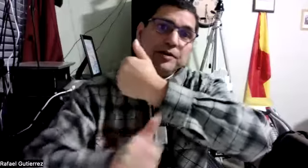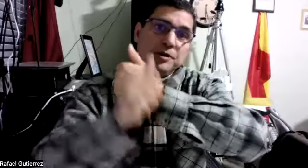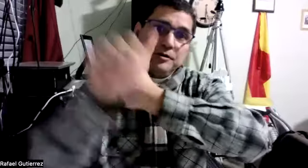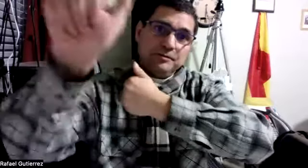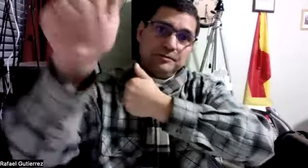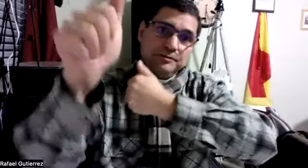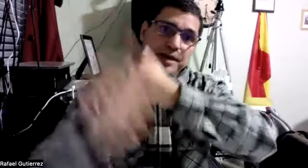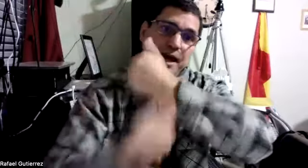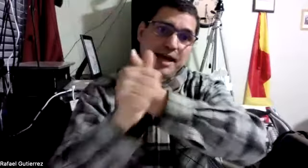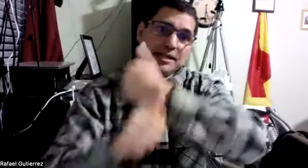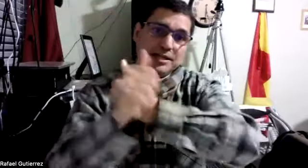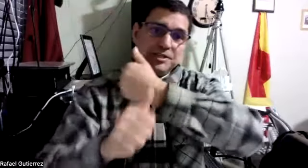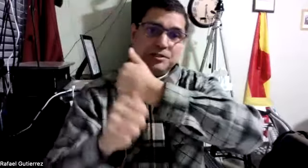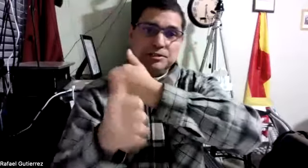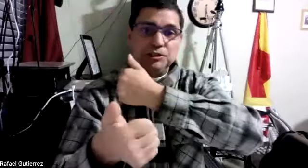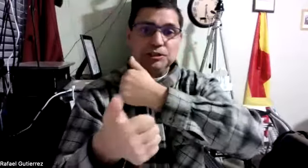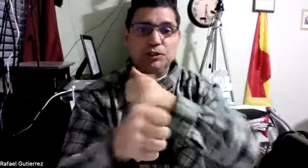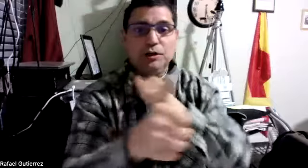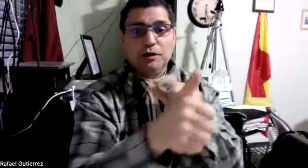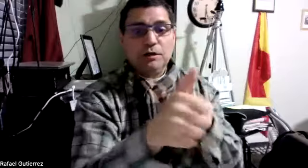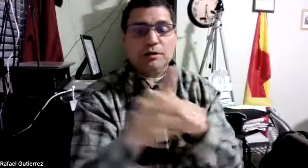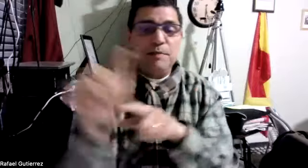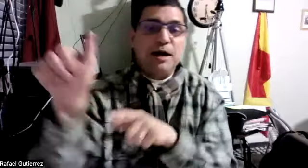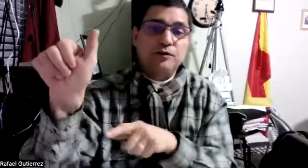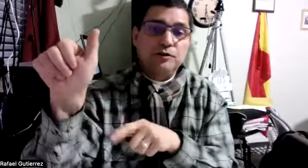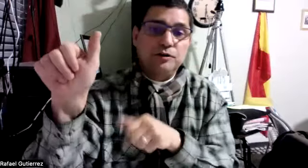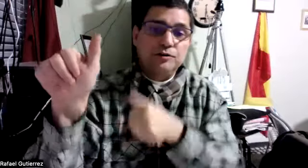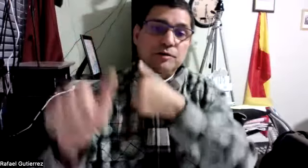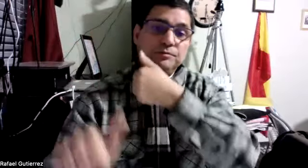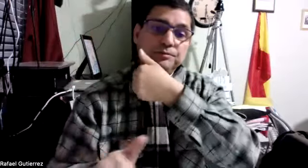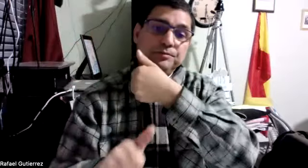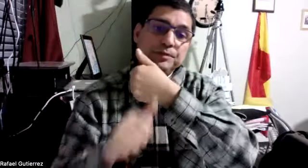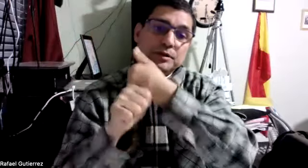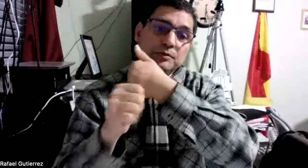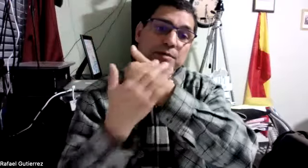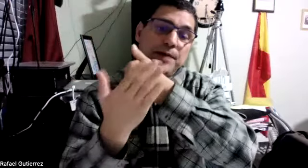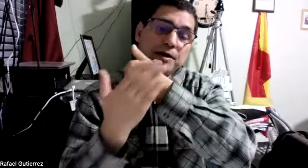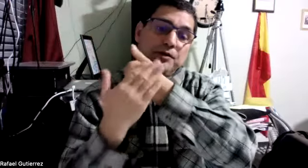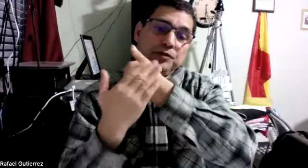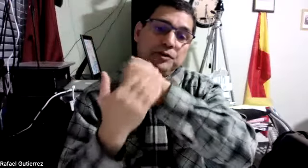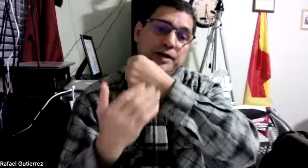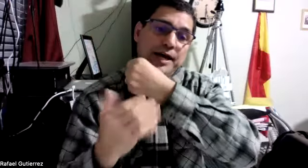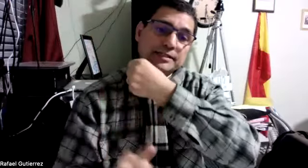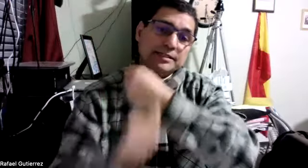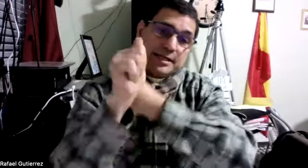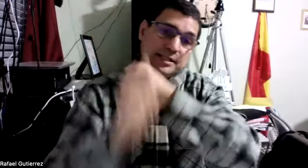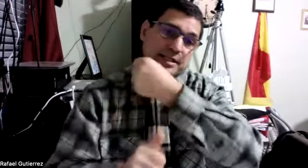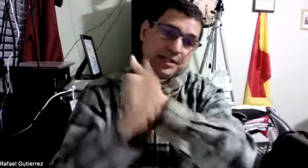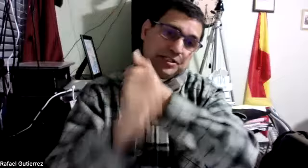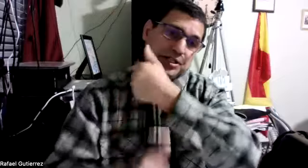you go with an A, dangerous, touching the back of your thumb with the back of your S.